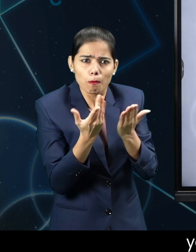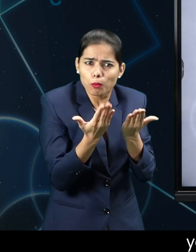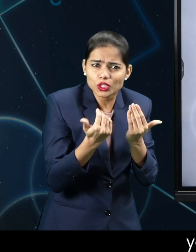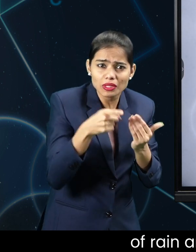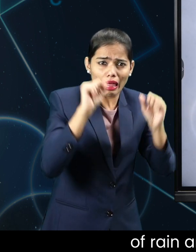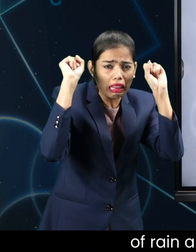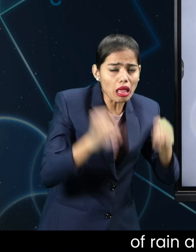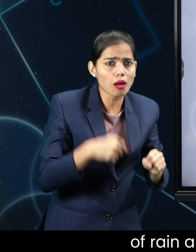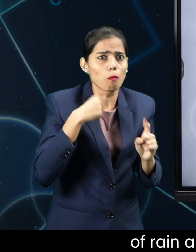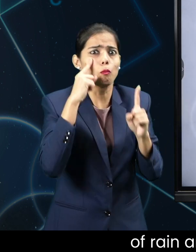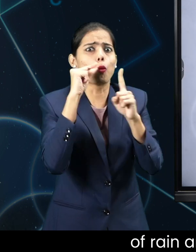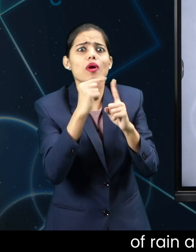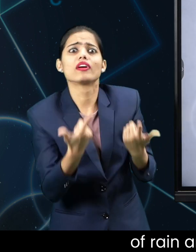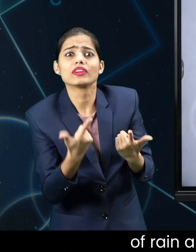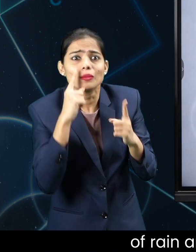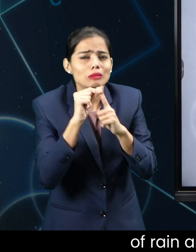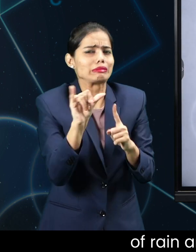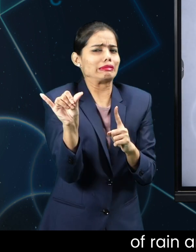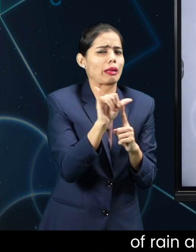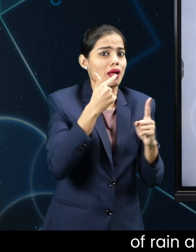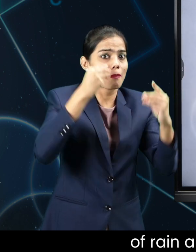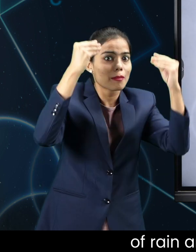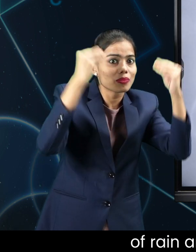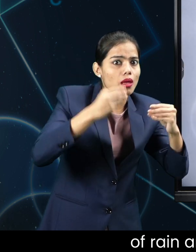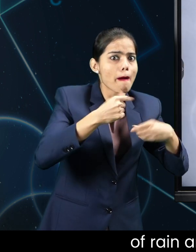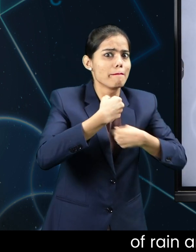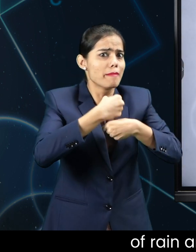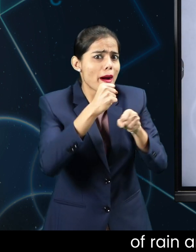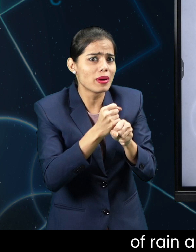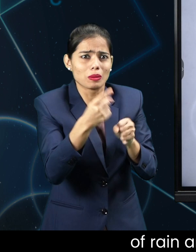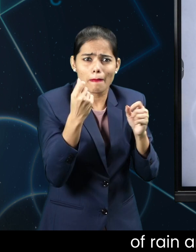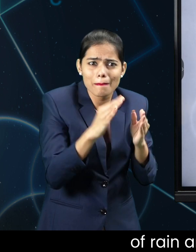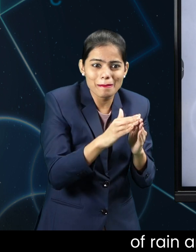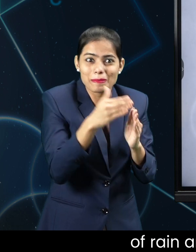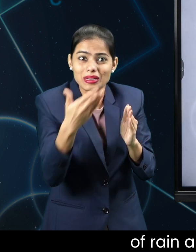the likelihood of rain and make appropriate preparations.